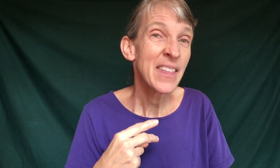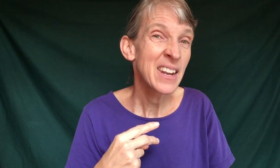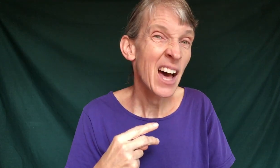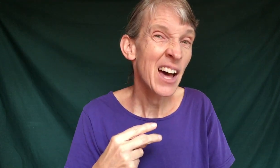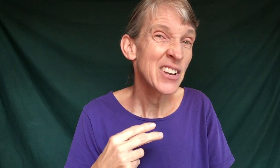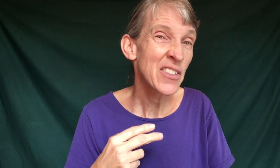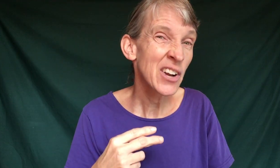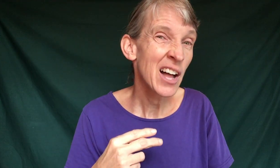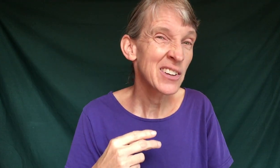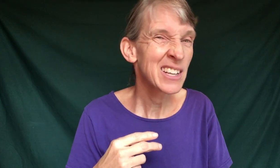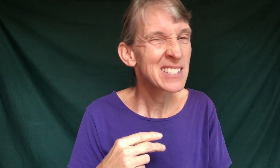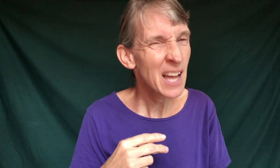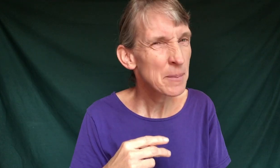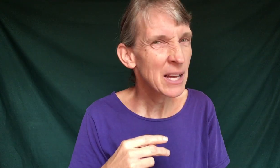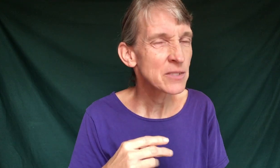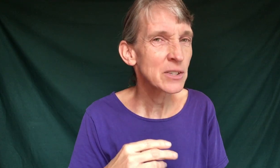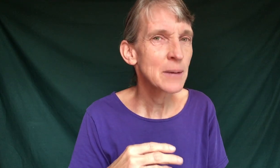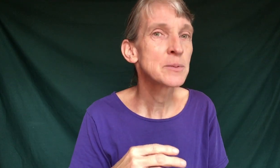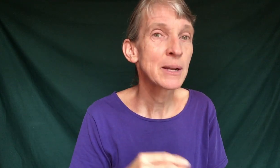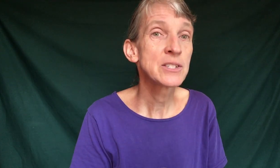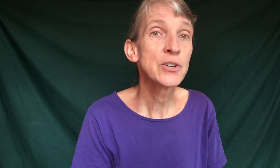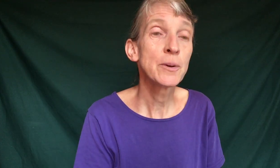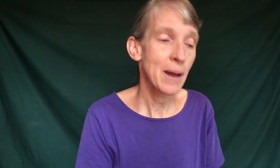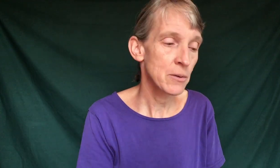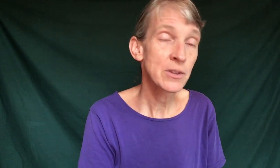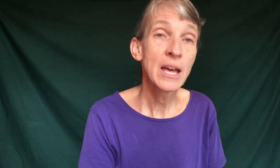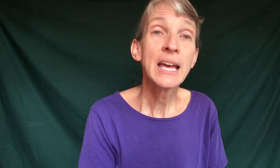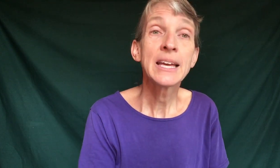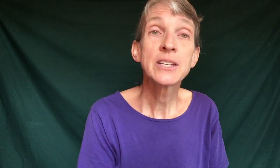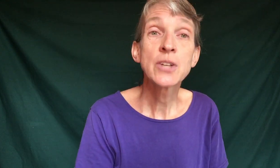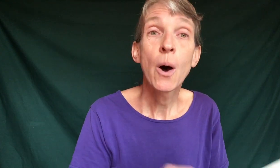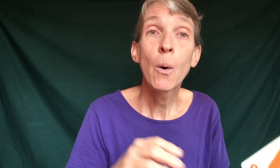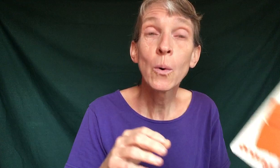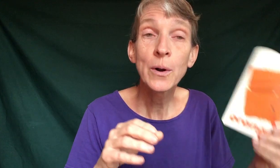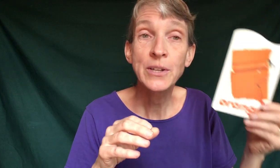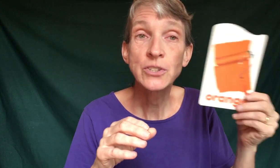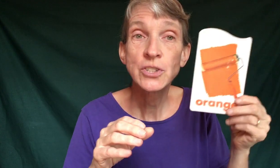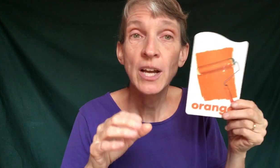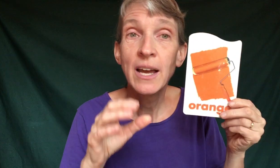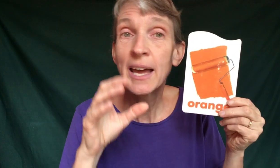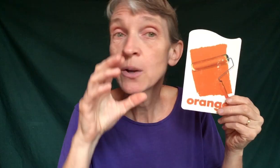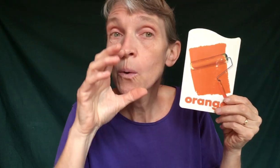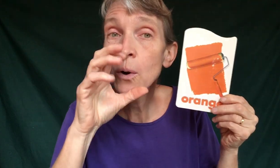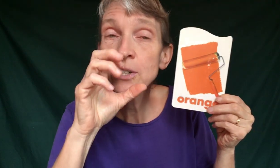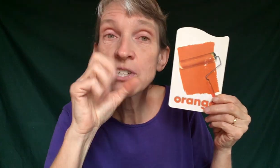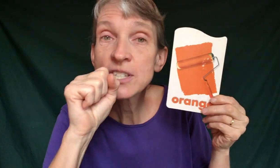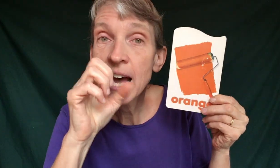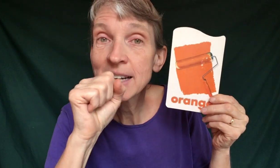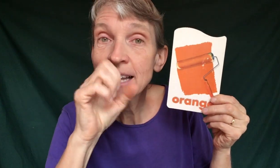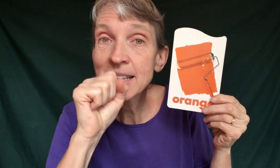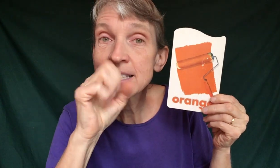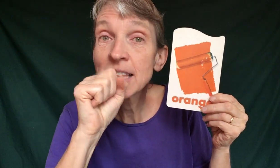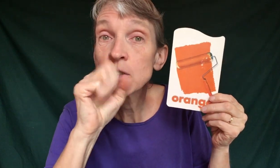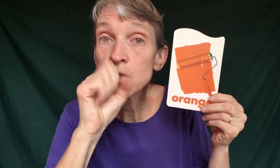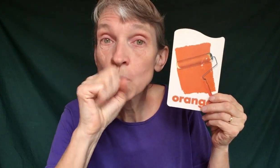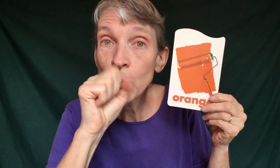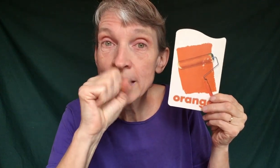Then another color, it's not because of your lips, but it's near your mouth, is orange. And orange is signed like this, like you're